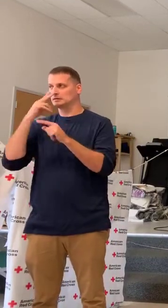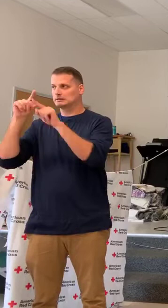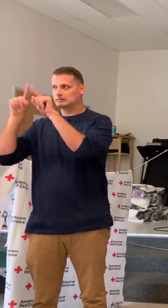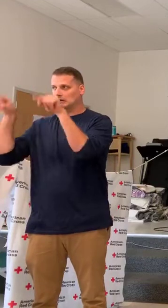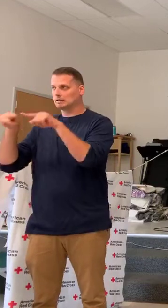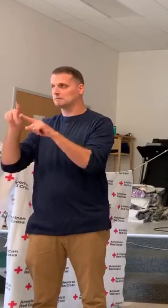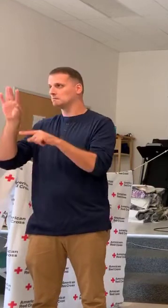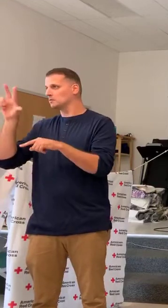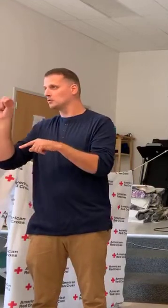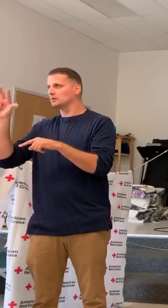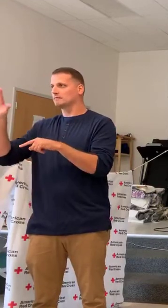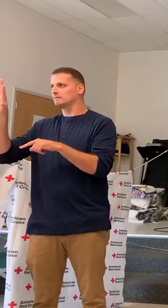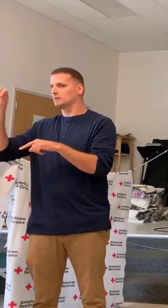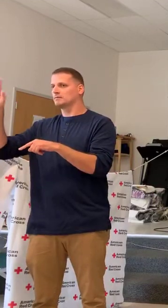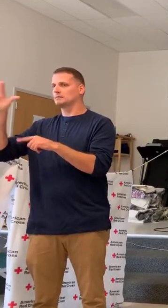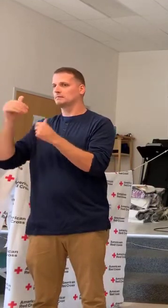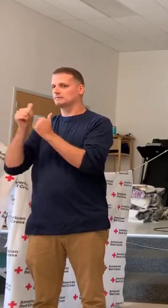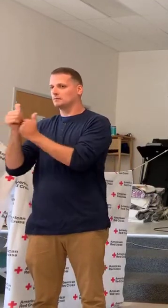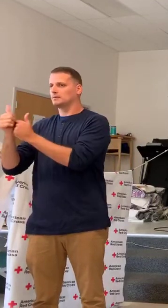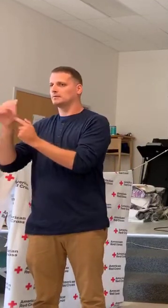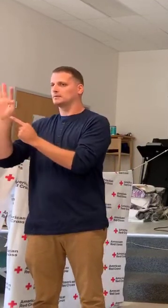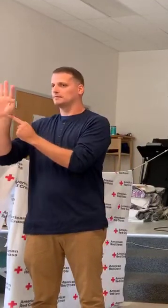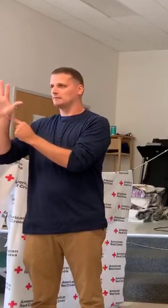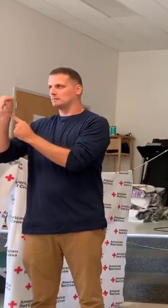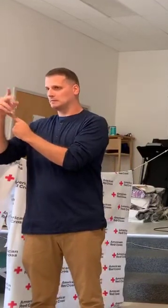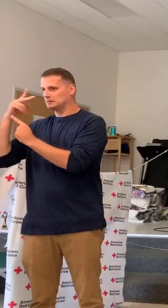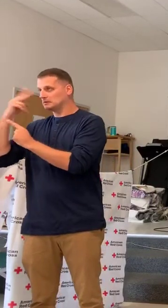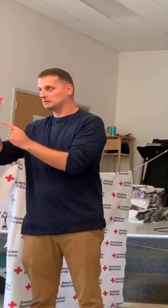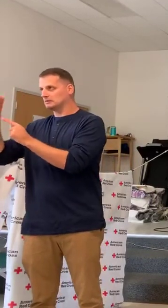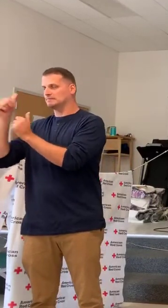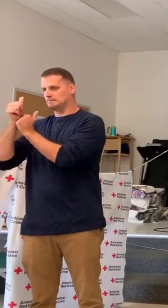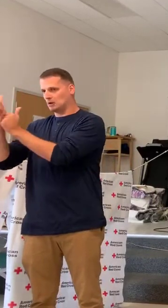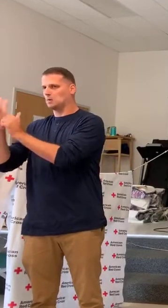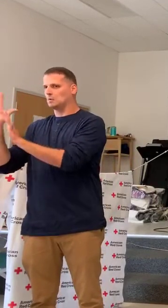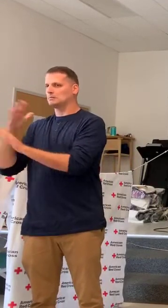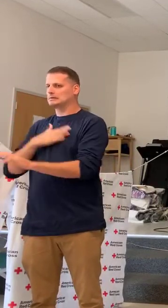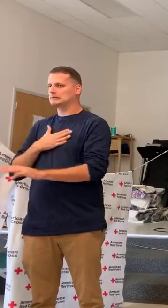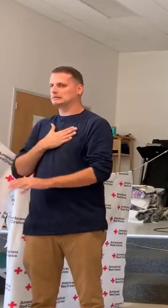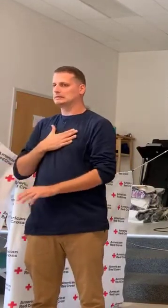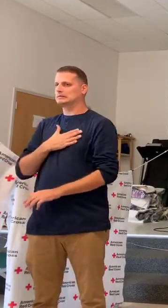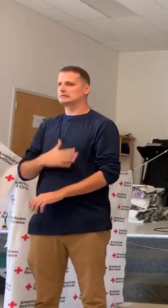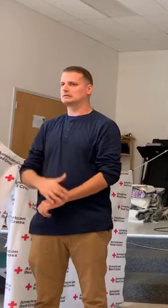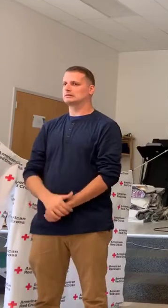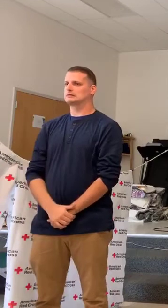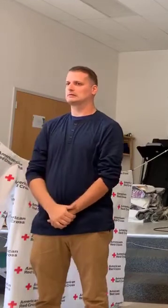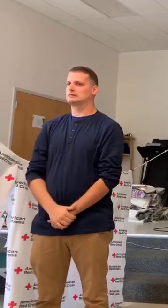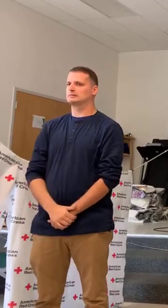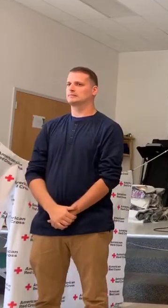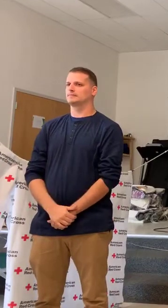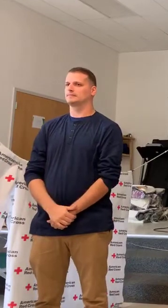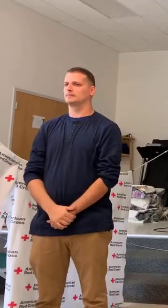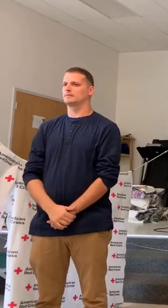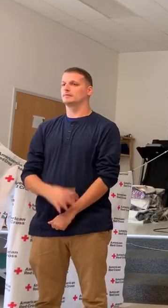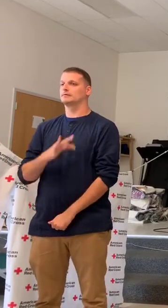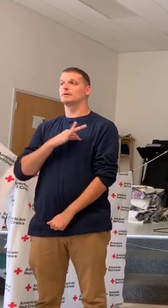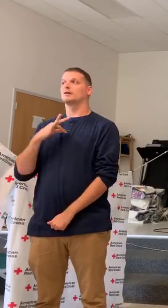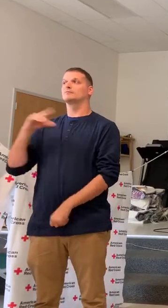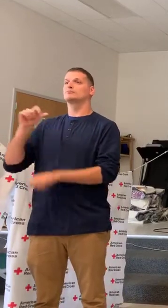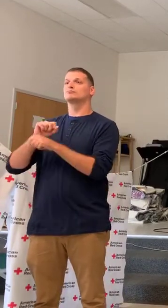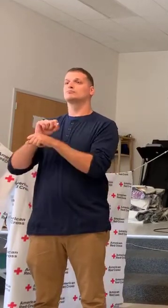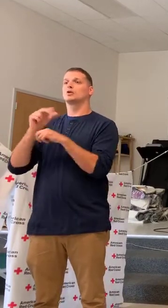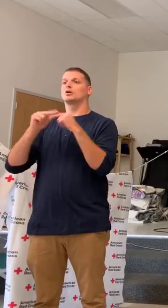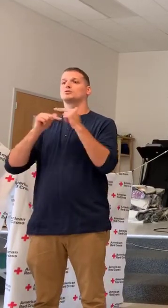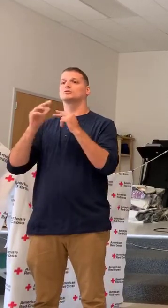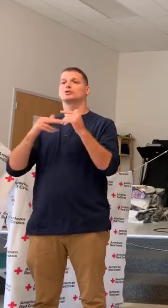out there. We have our folks with overheads out there. But also, it's a way to get things back to normal, and that was one of our priorities, getting